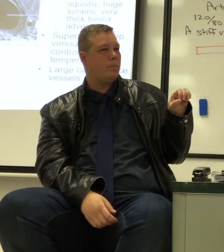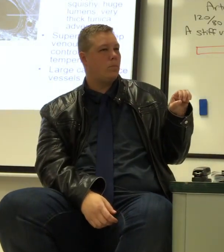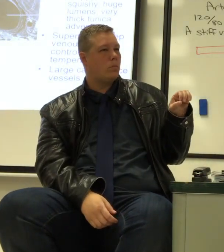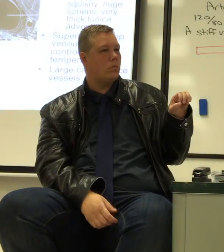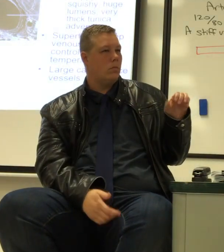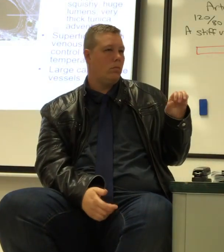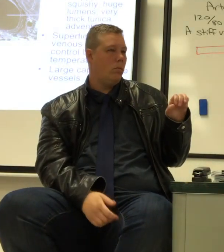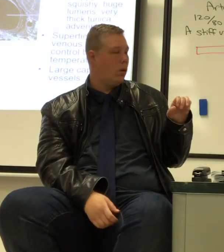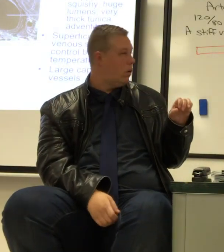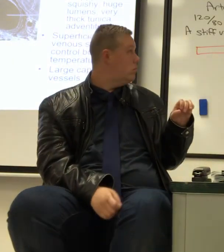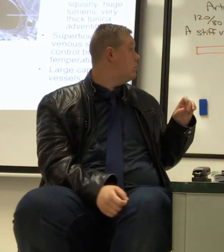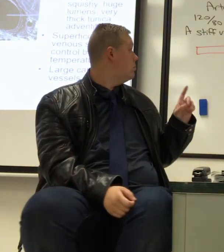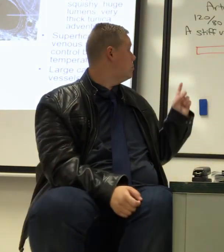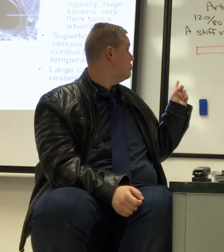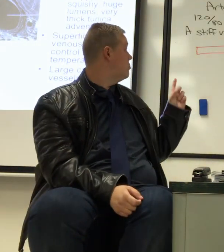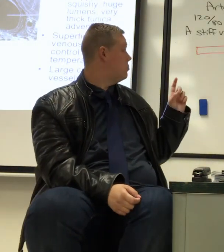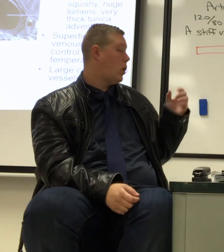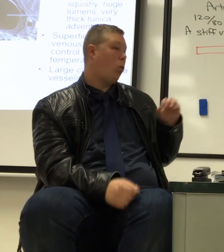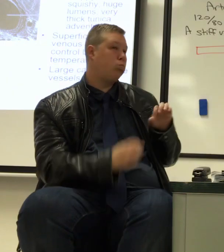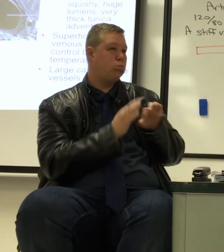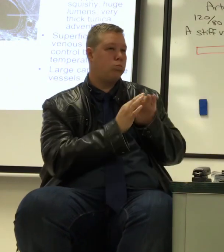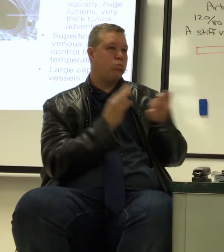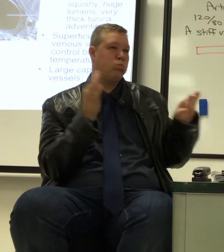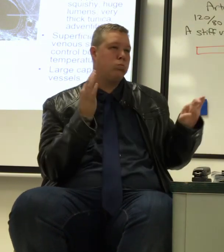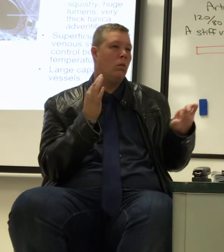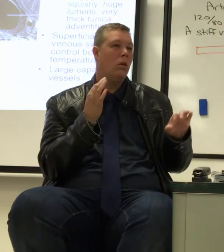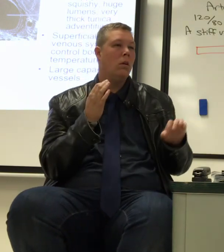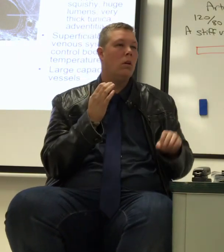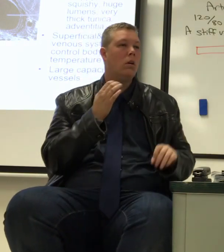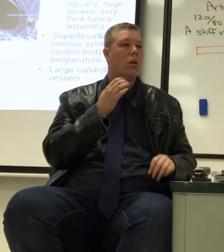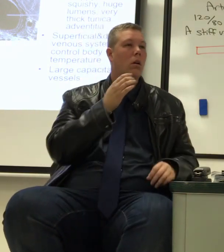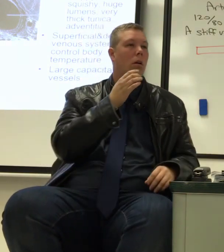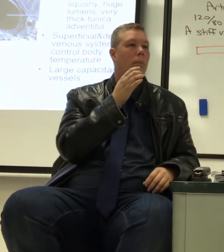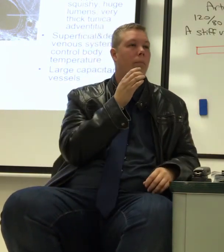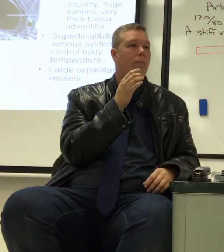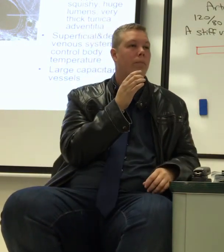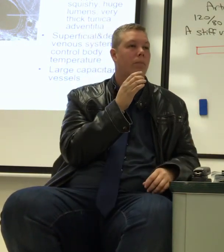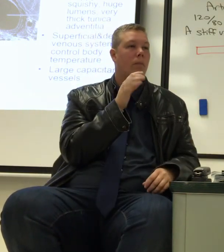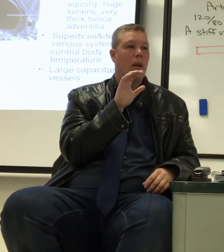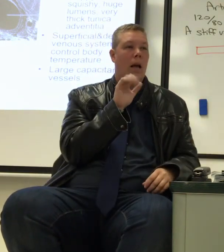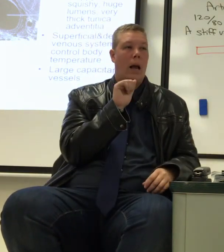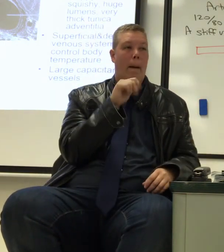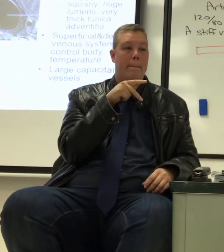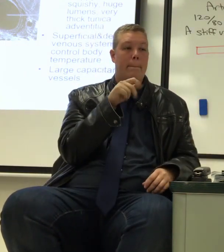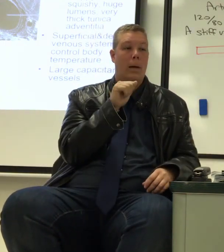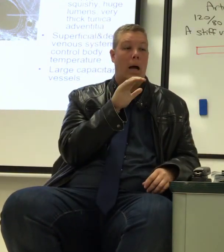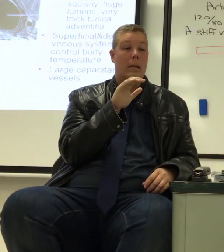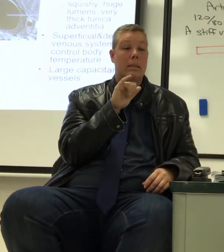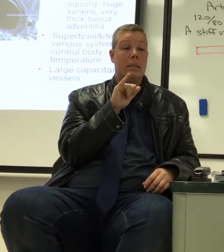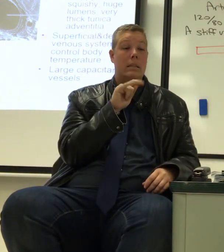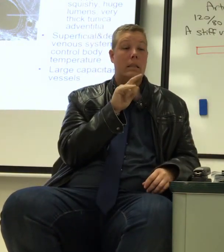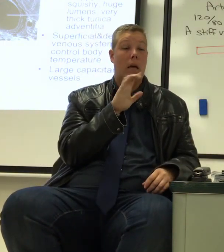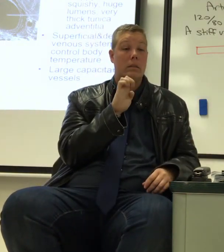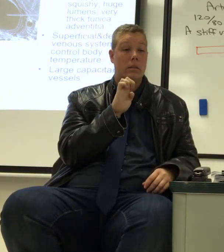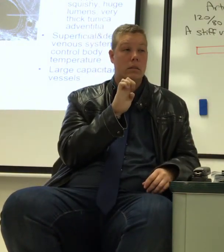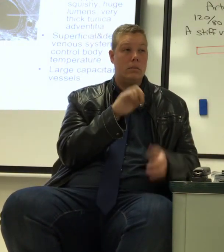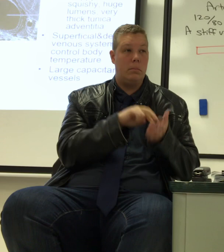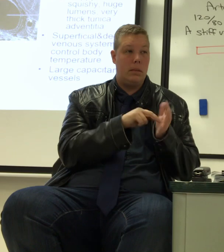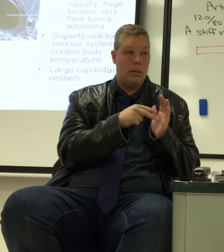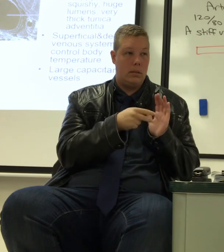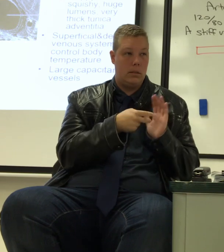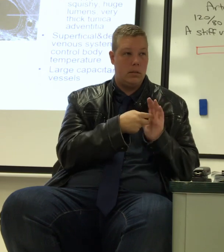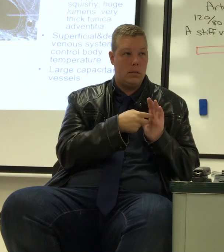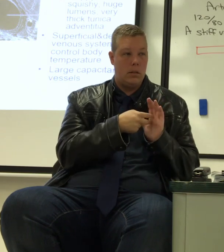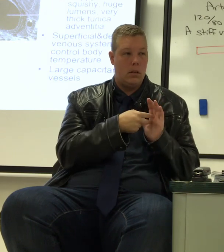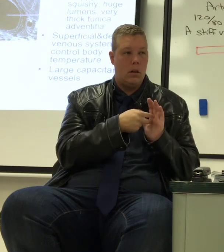I'll draw it lengthwise. The thing is, okay, capacitance means it